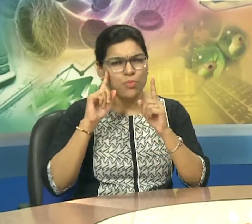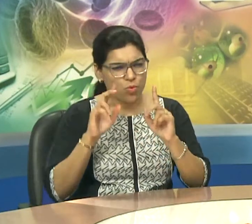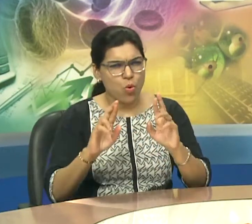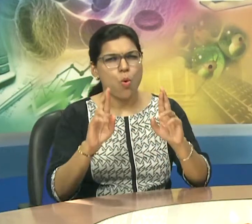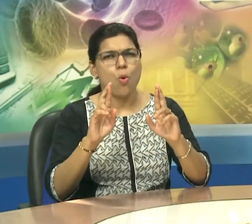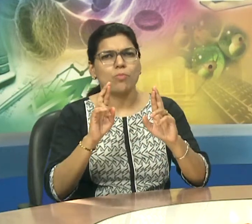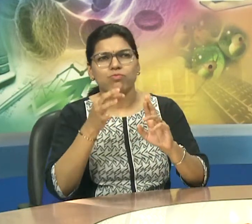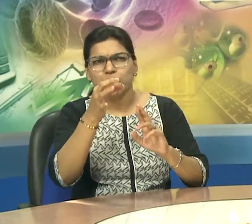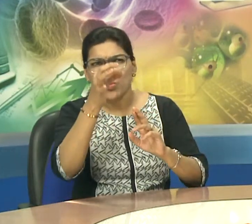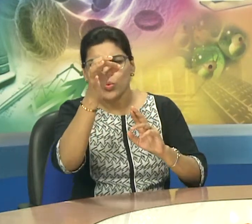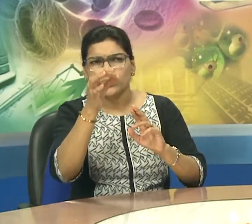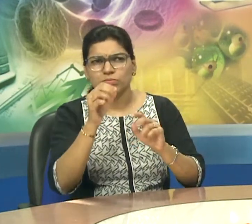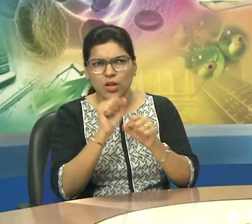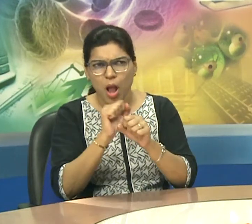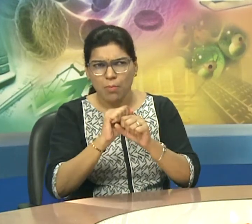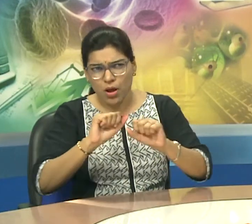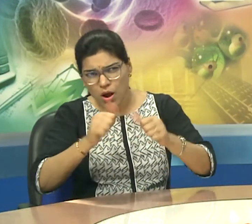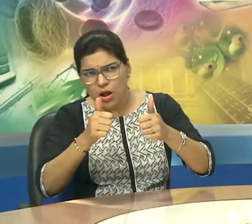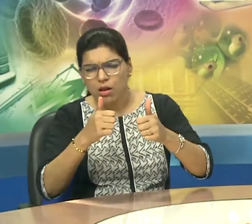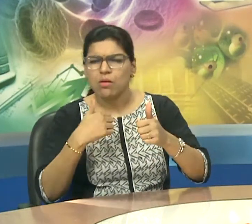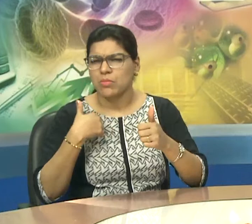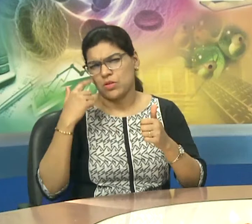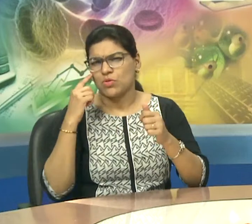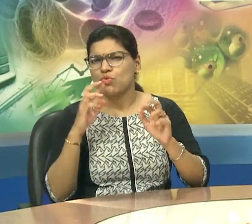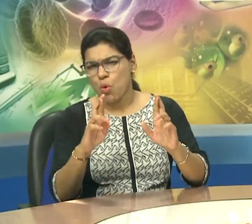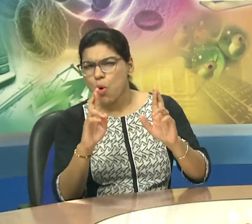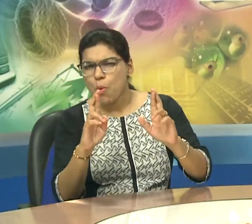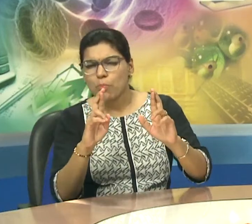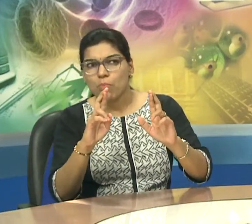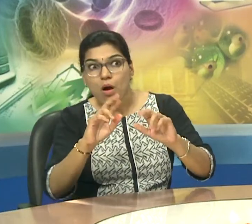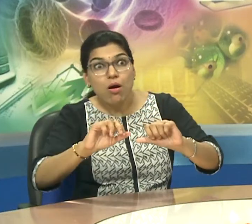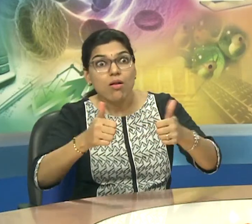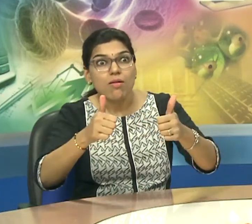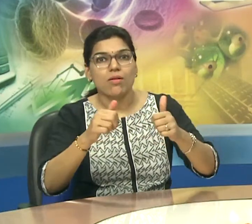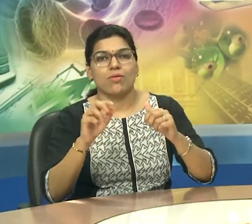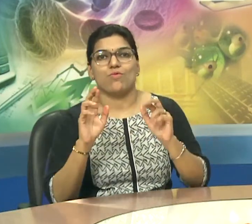Expectantly. It means to hope, to expect something positive.